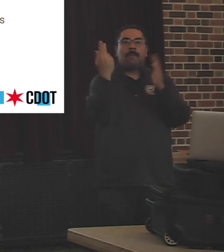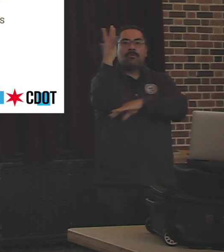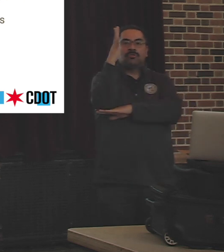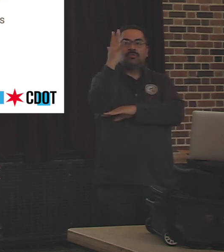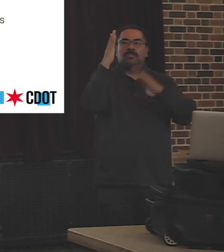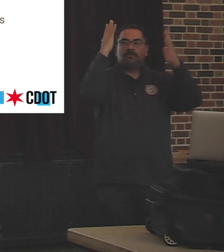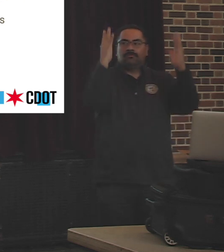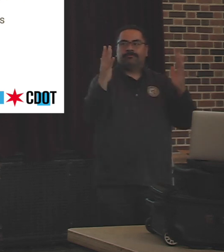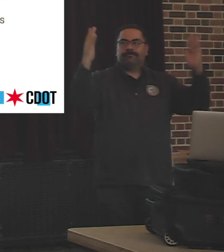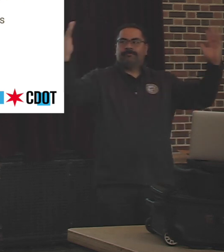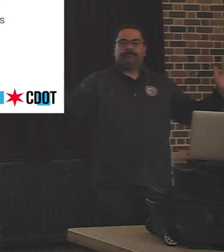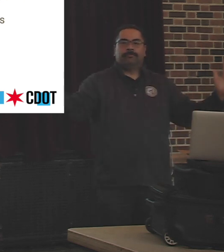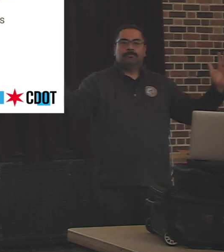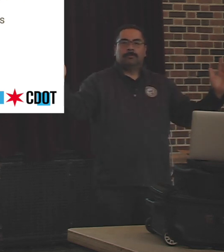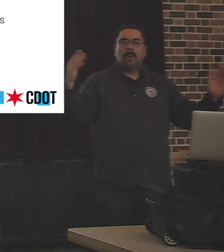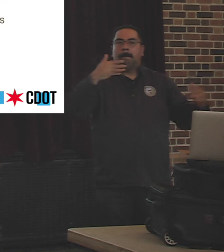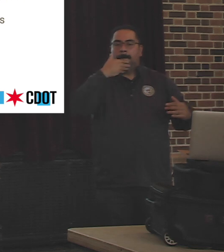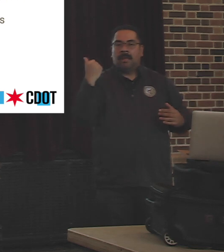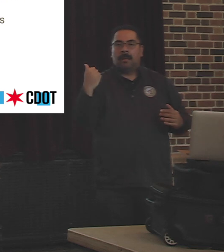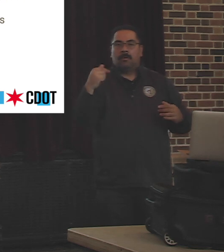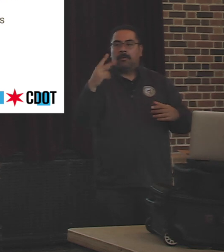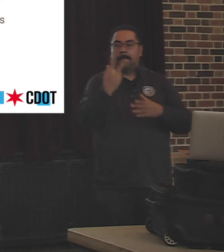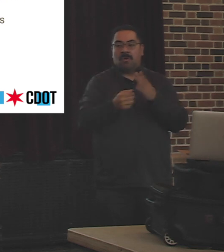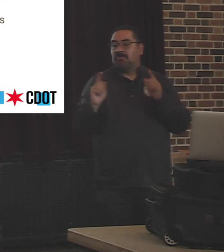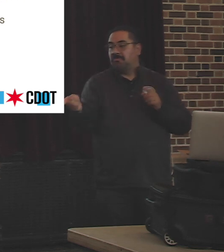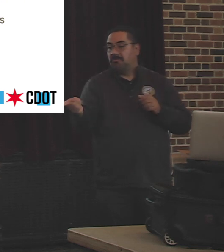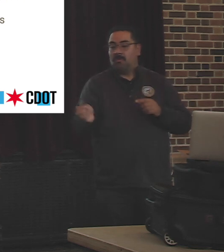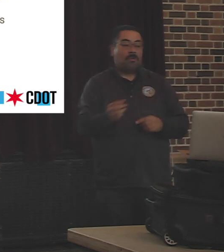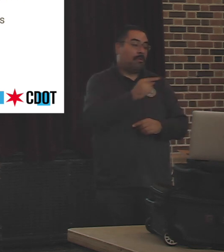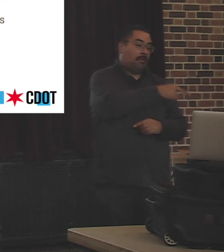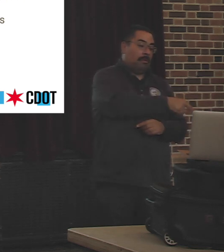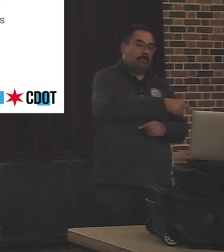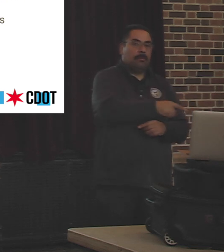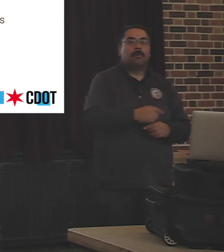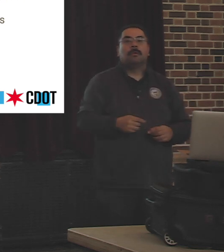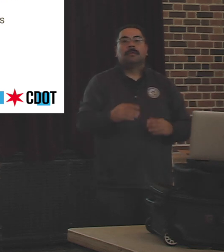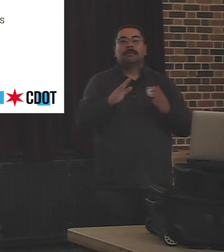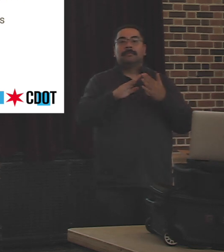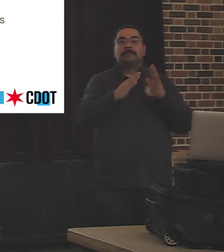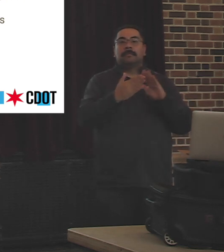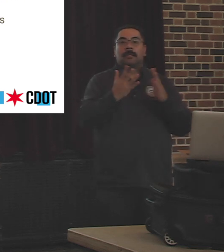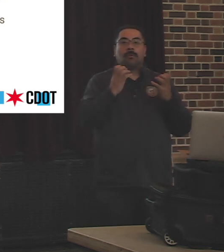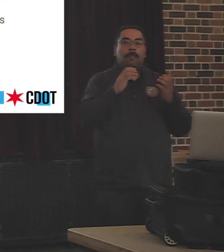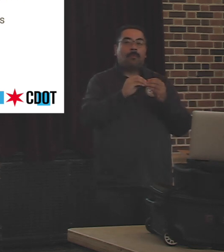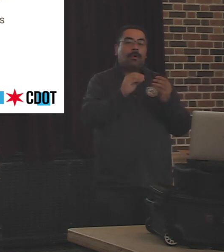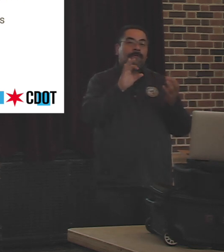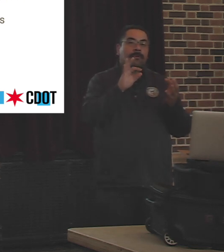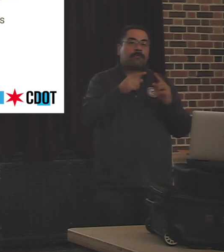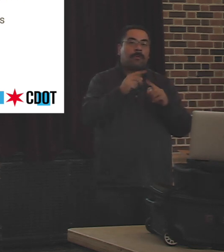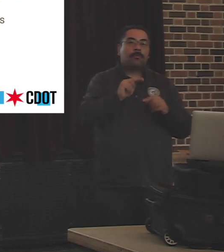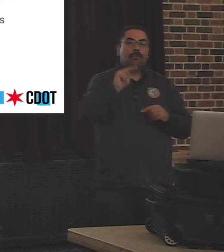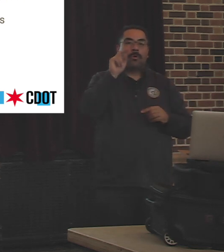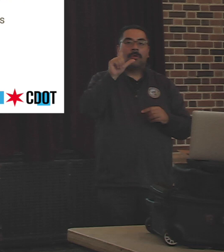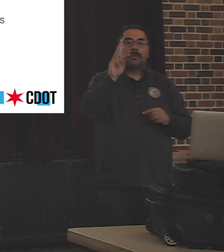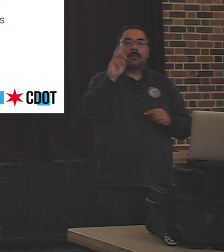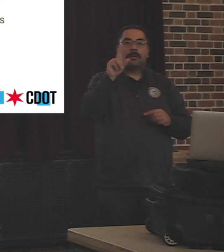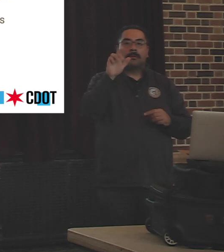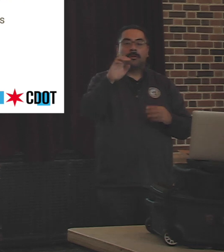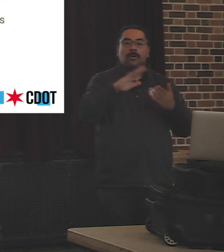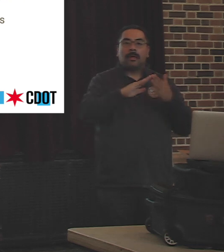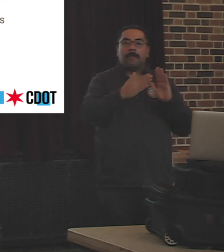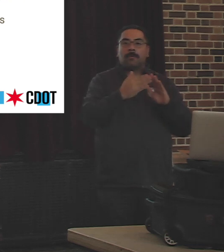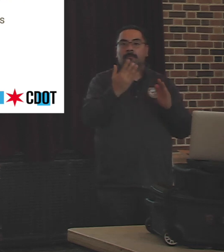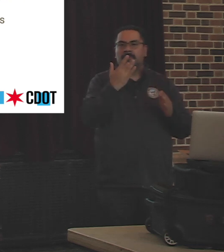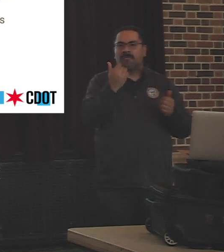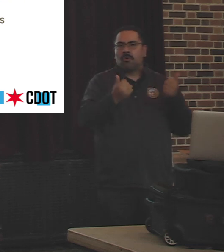strategy 1 to be installed on either side of the bike lane. The city will be looking to get more feedback from the North Lawndale community on the